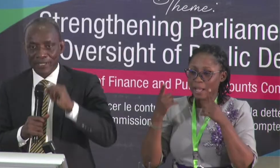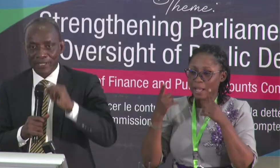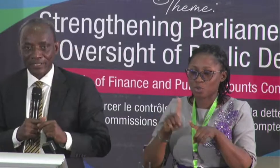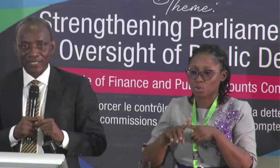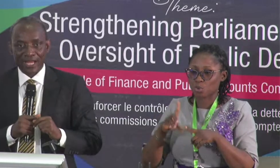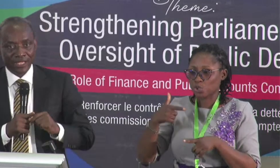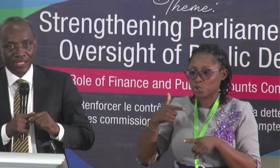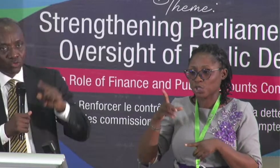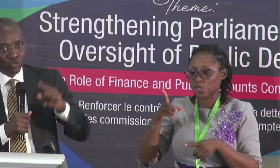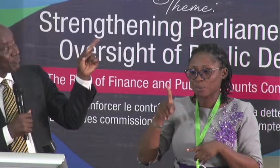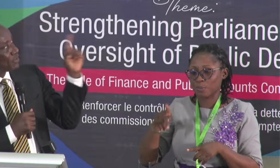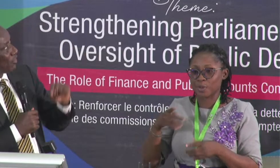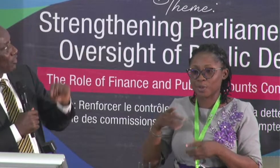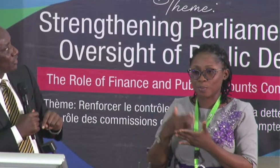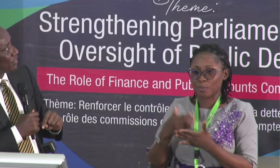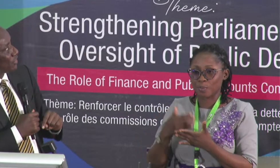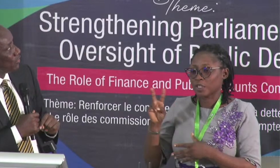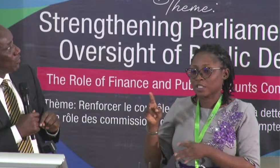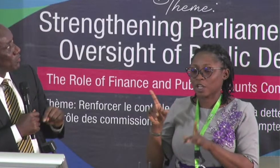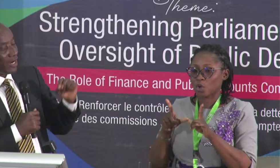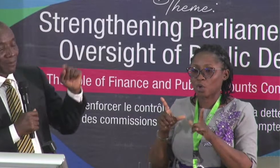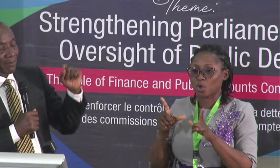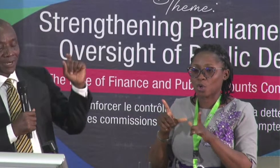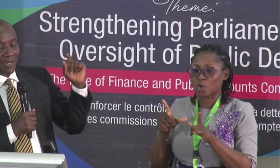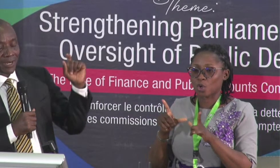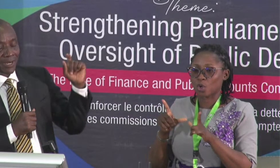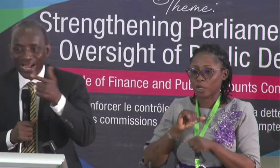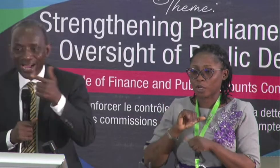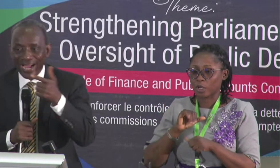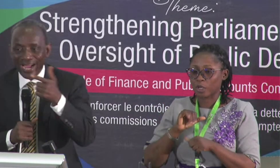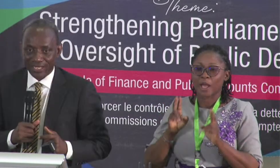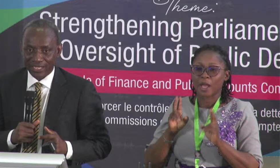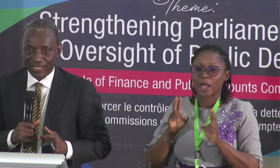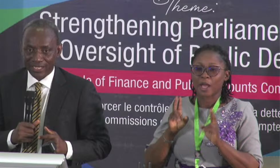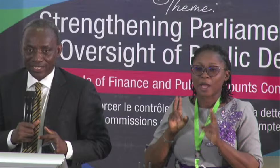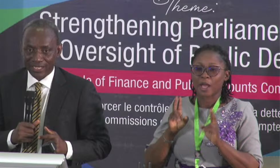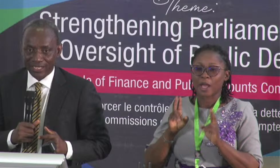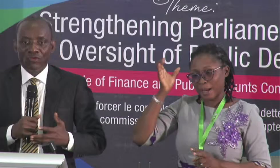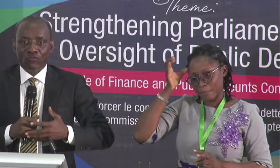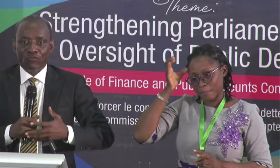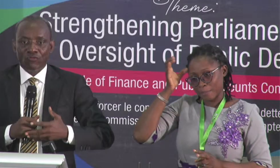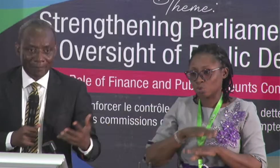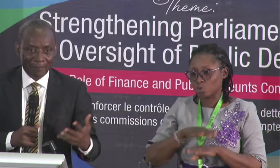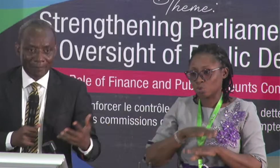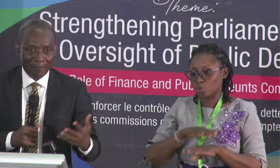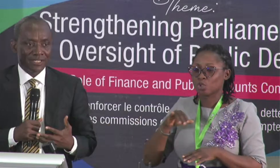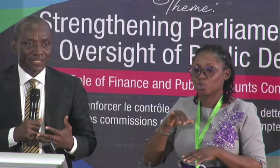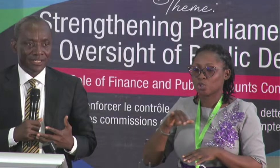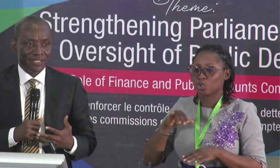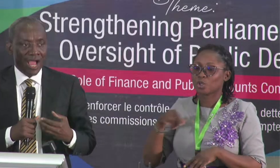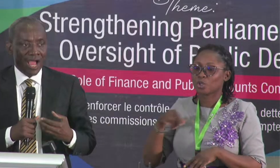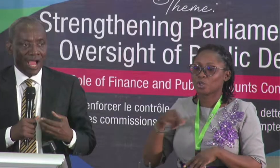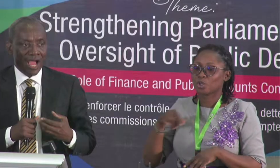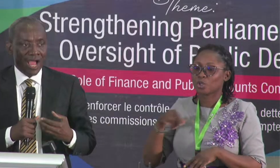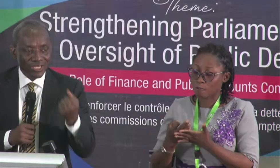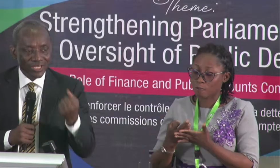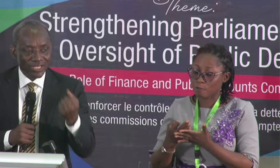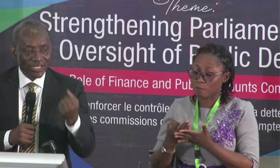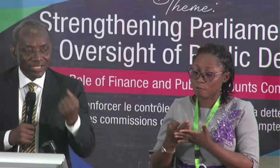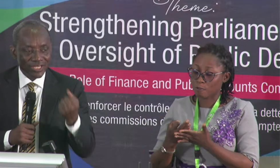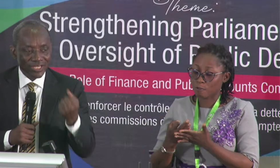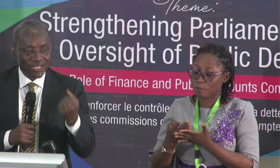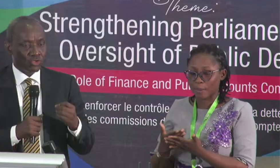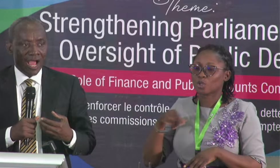move to capital, we move to second stage, we will talk about human capital, not just fiscal capital. Are we raising